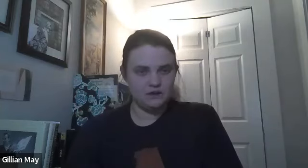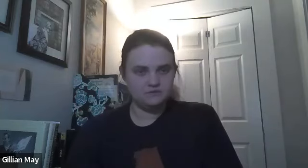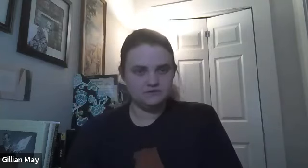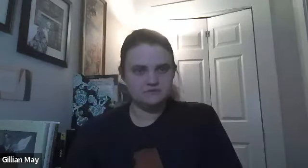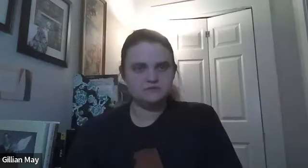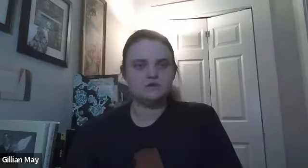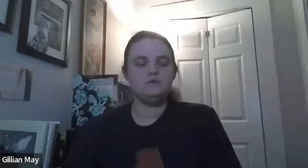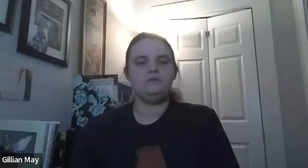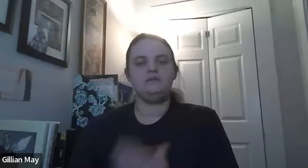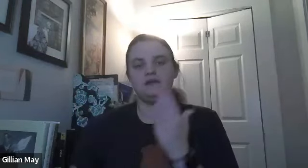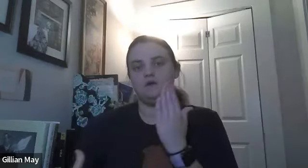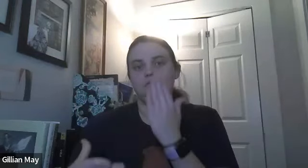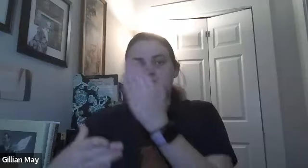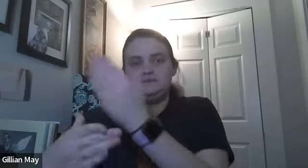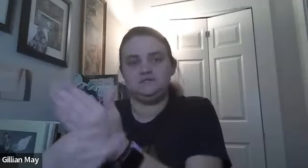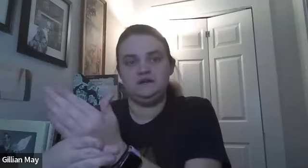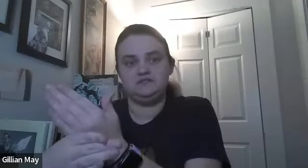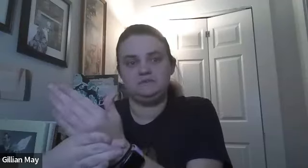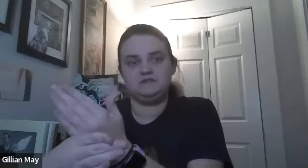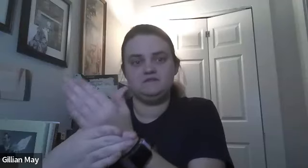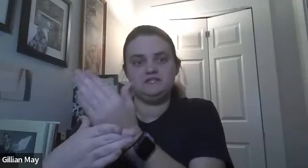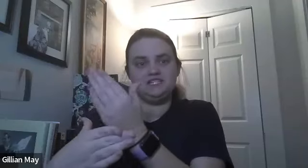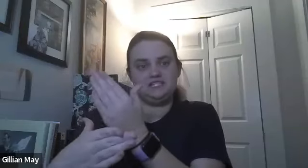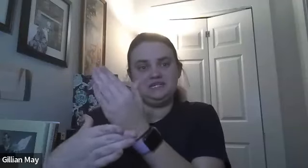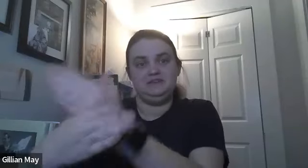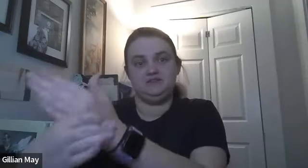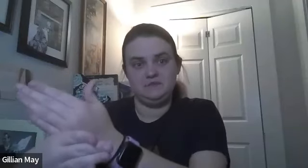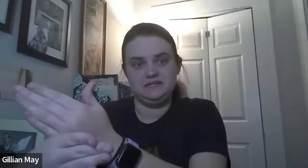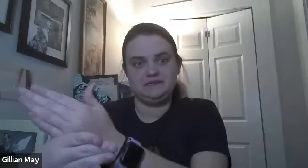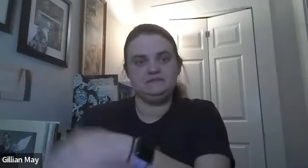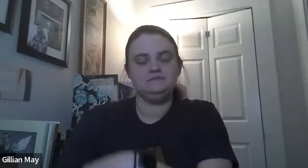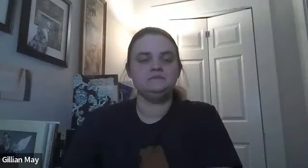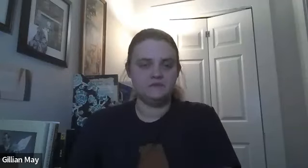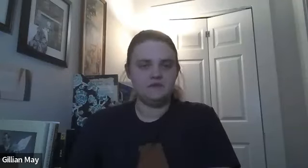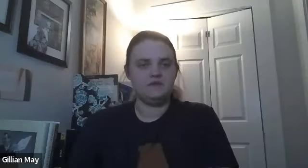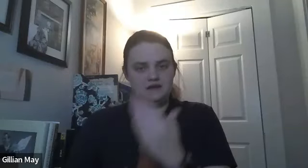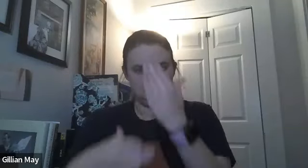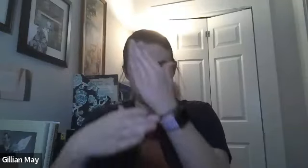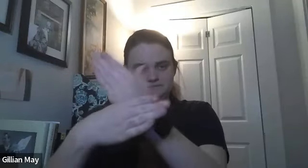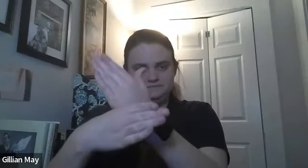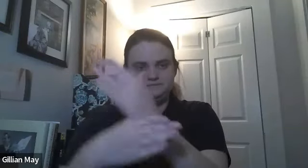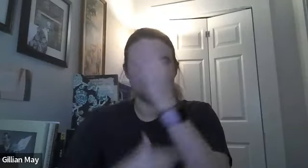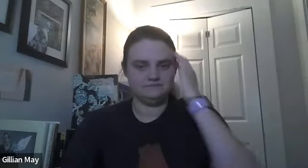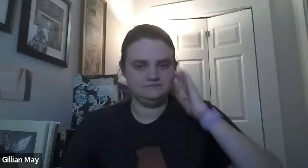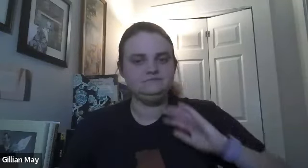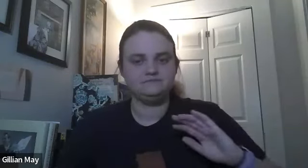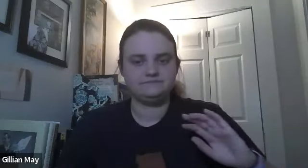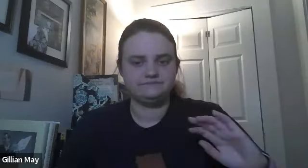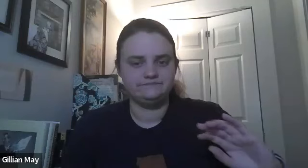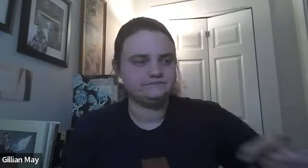interrupt. So being like, oh, sorry to interrupt this conversation. I'm interrupting that. Mm-hmm.